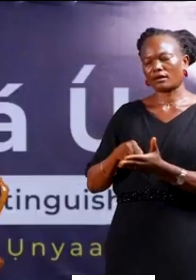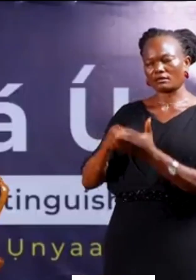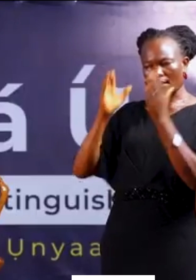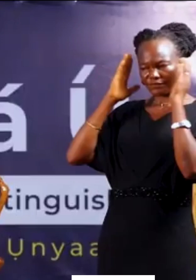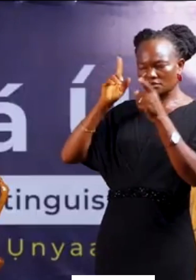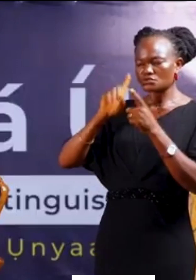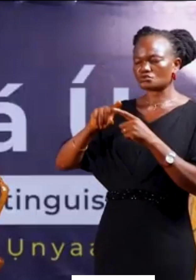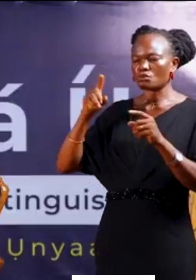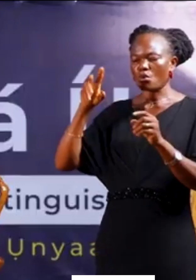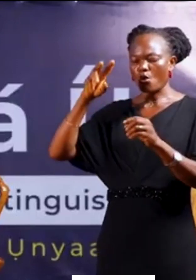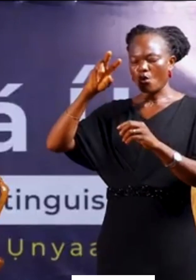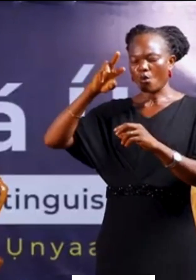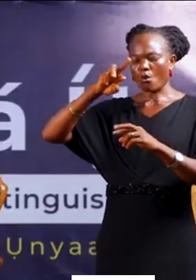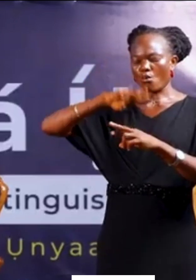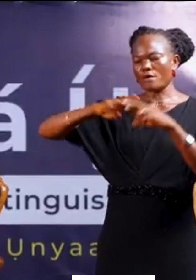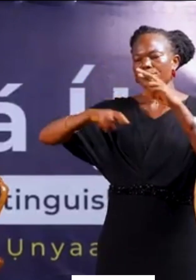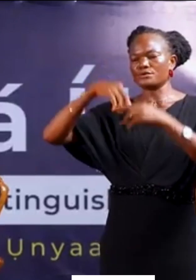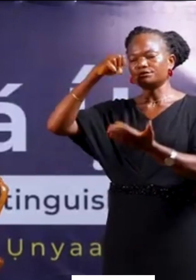to rebuild